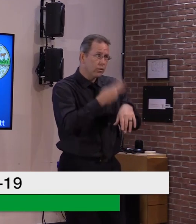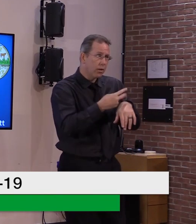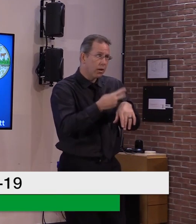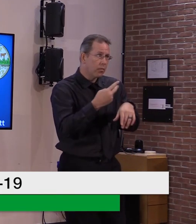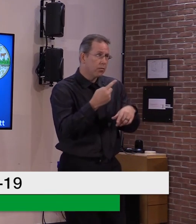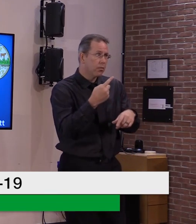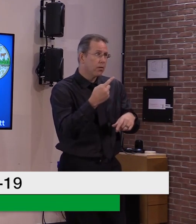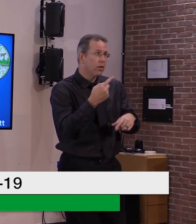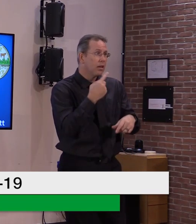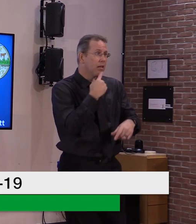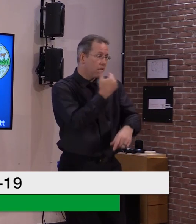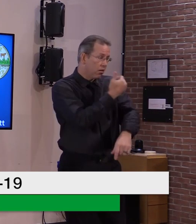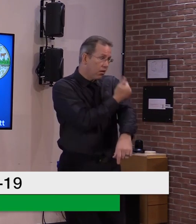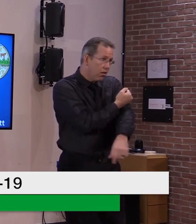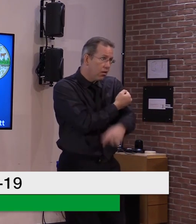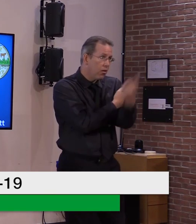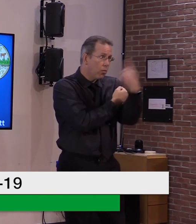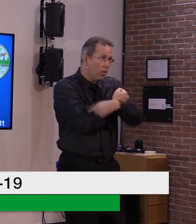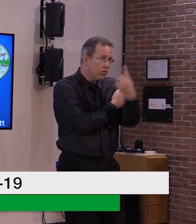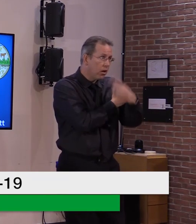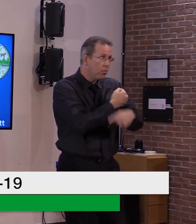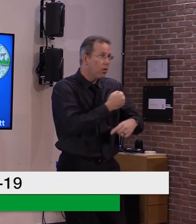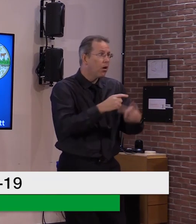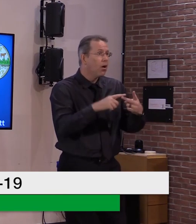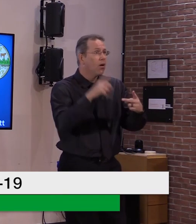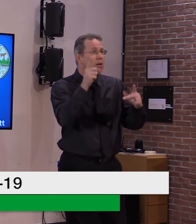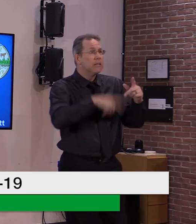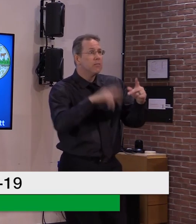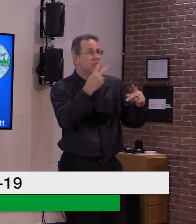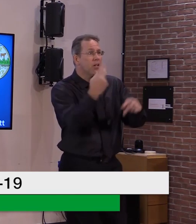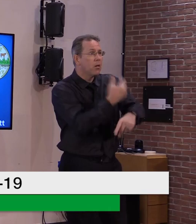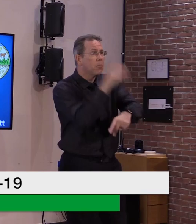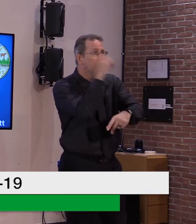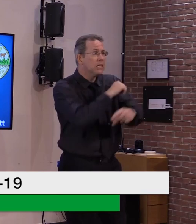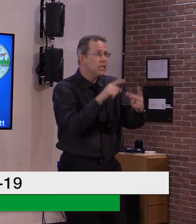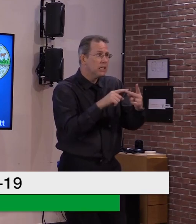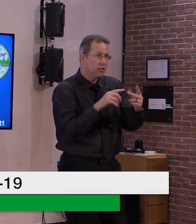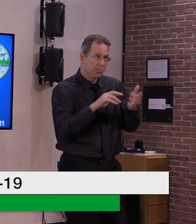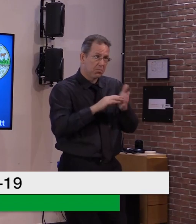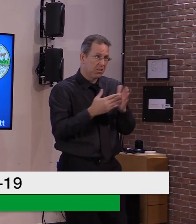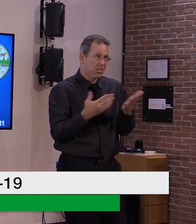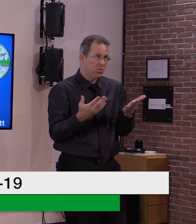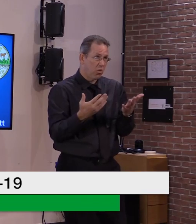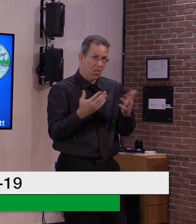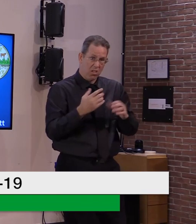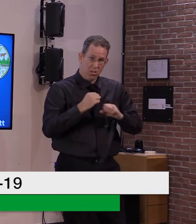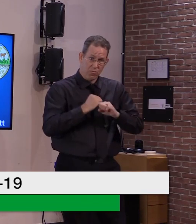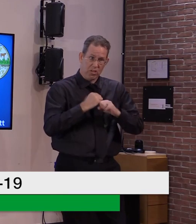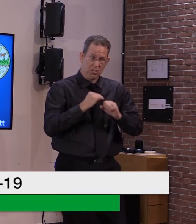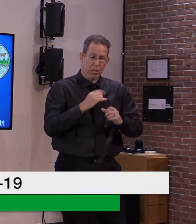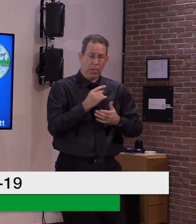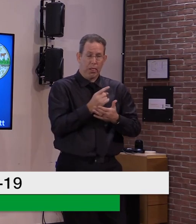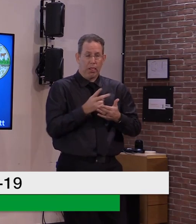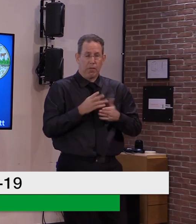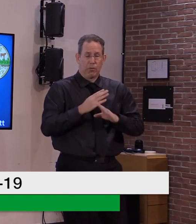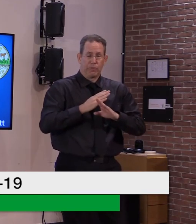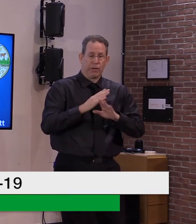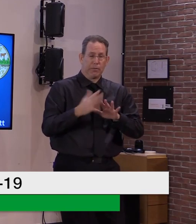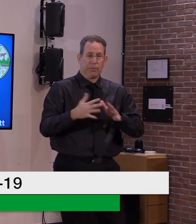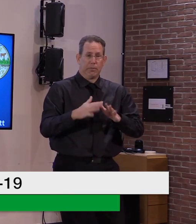protected we see that with some of the uh vaccine experience we've had over you know now decades and